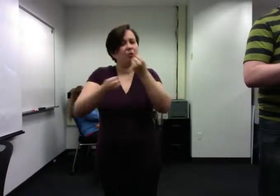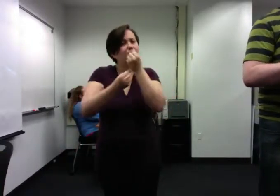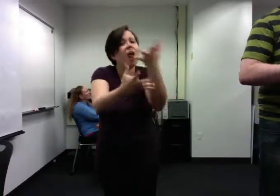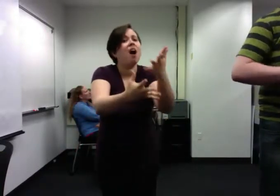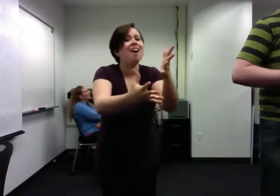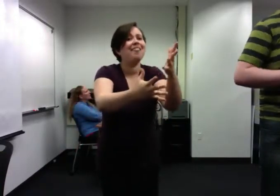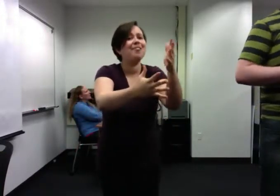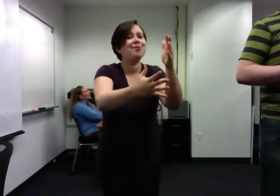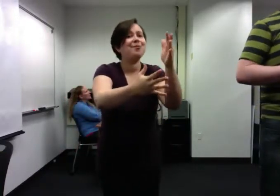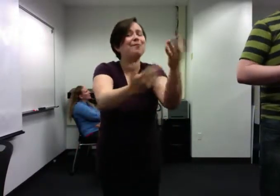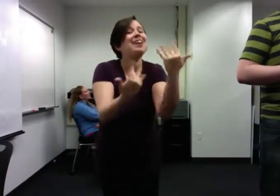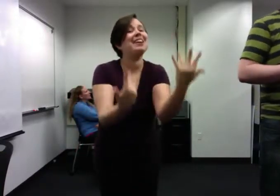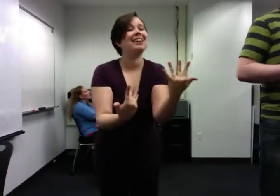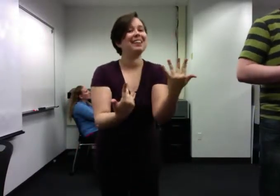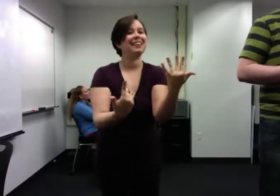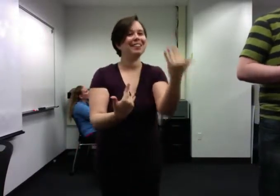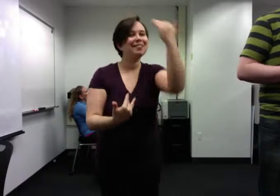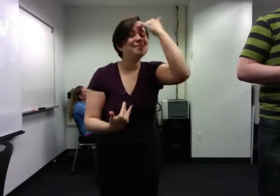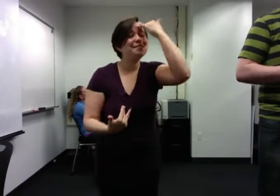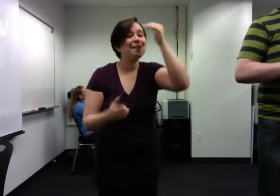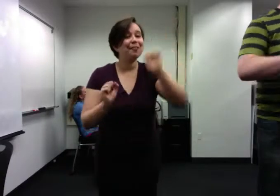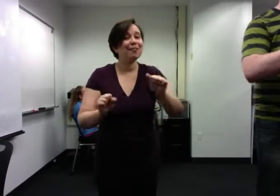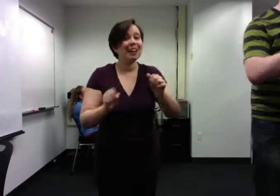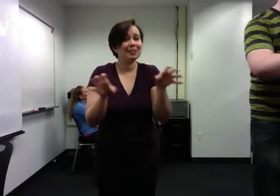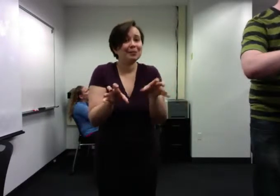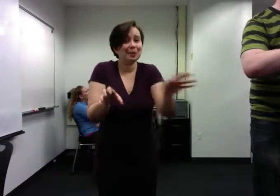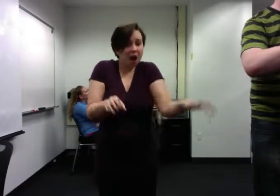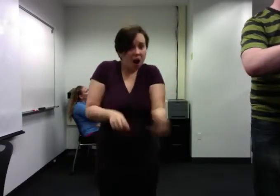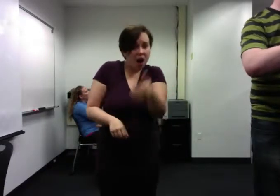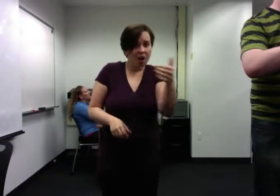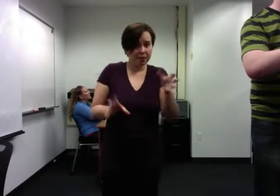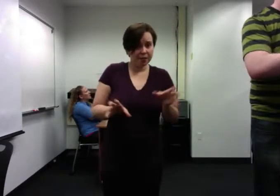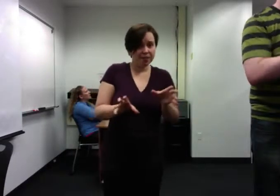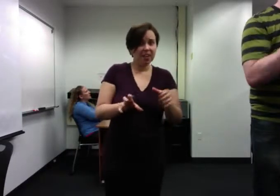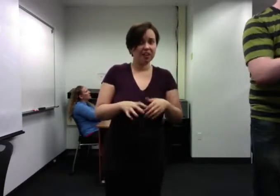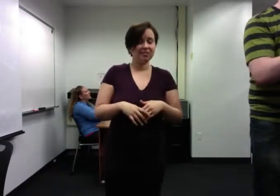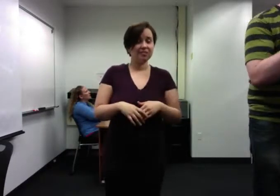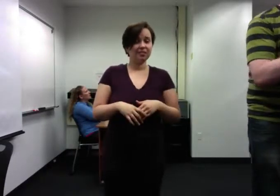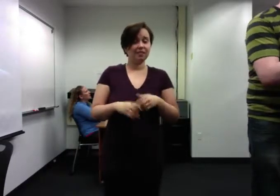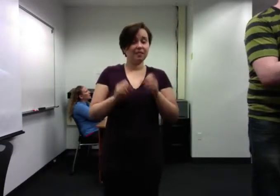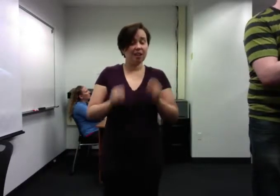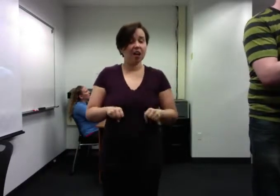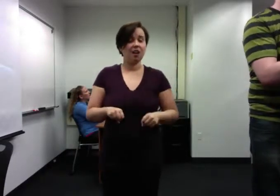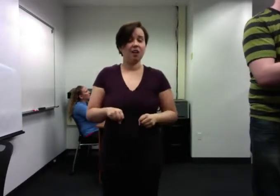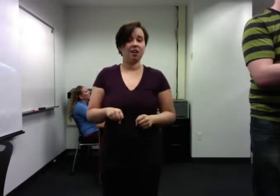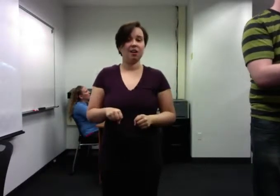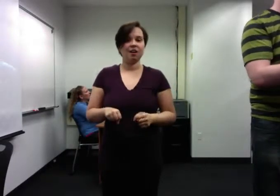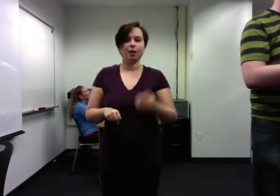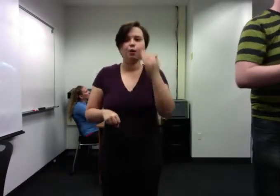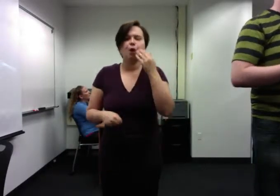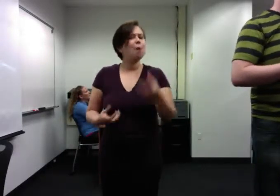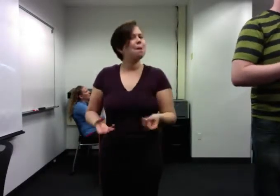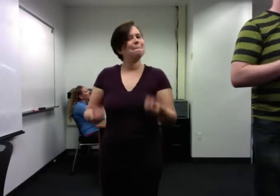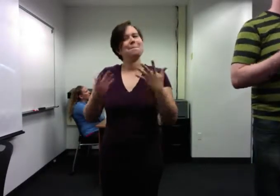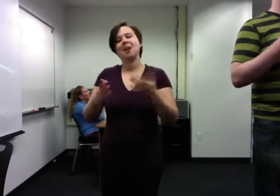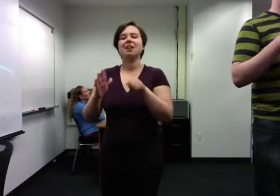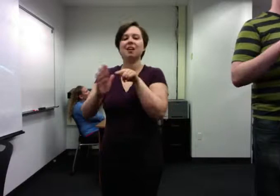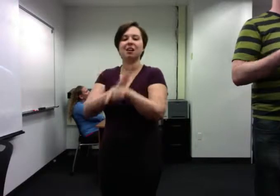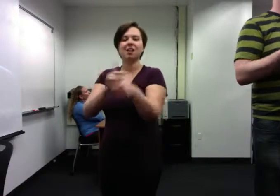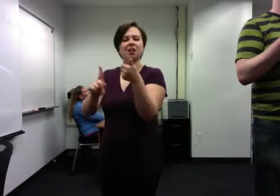Don't you know that there are other alternatives? And do you know that many of those suicides are people who are